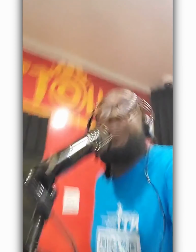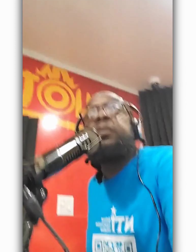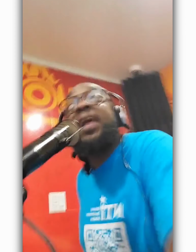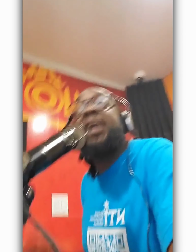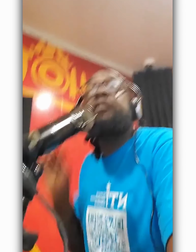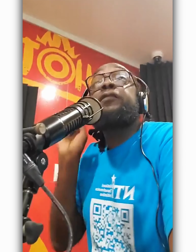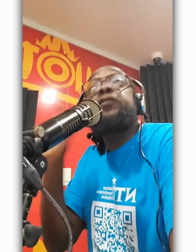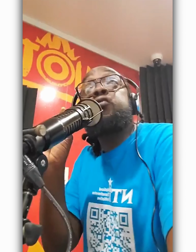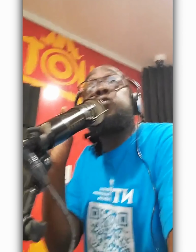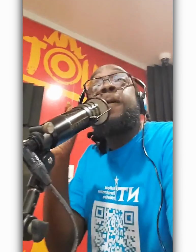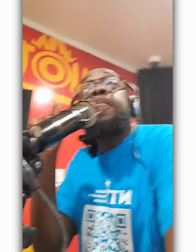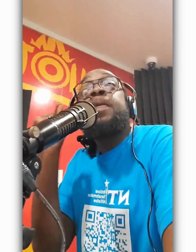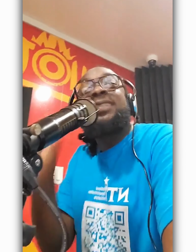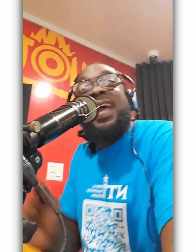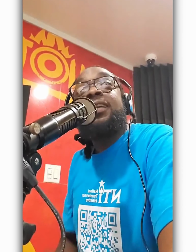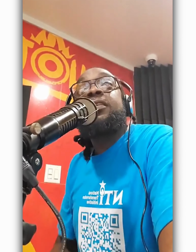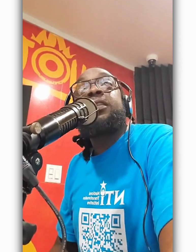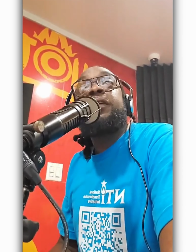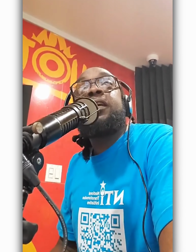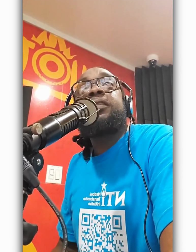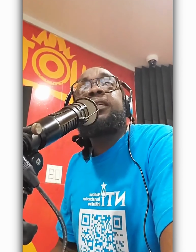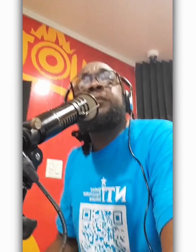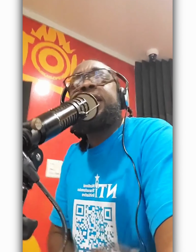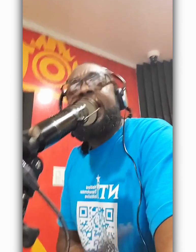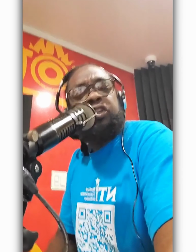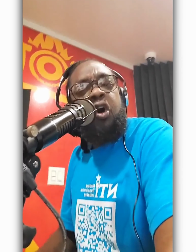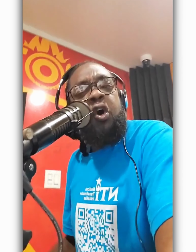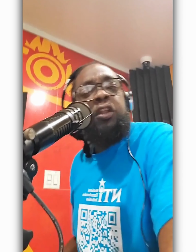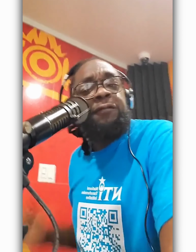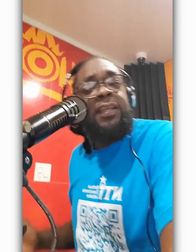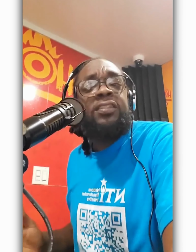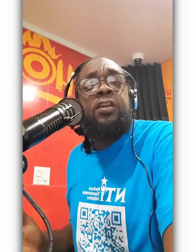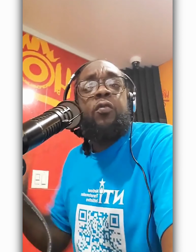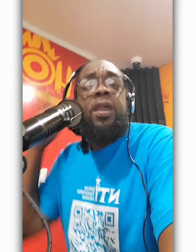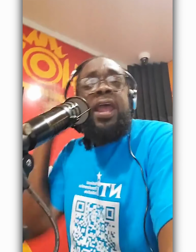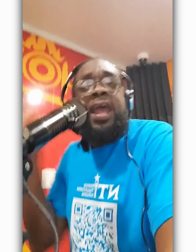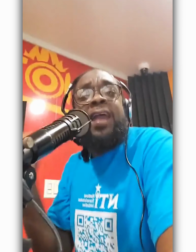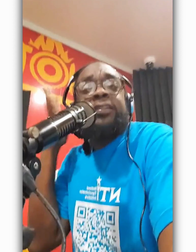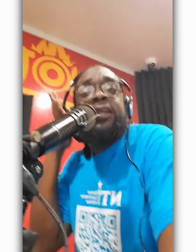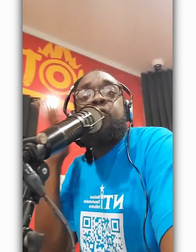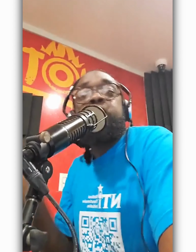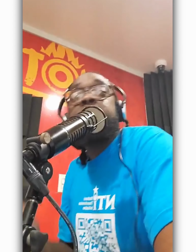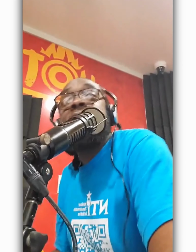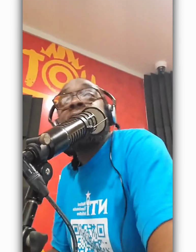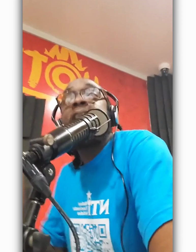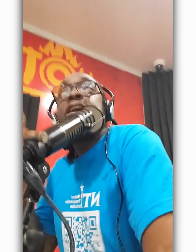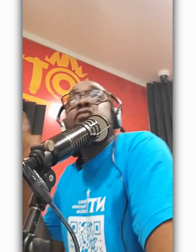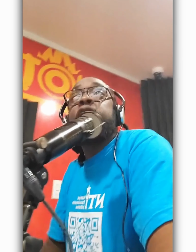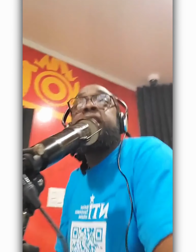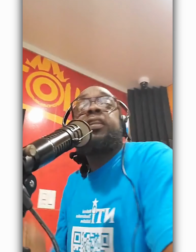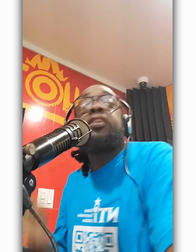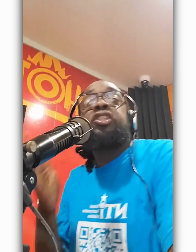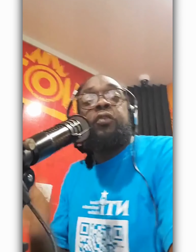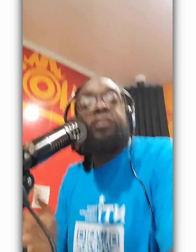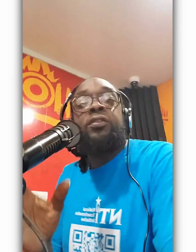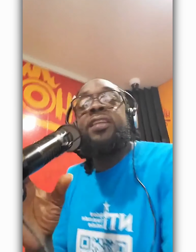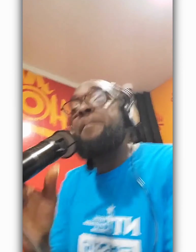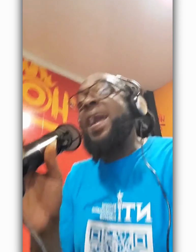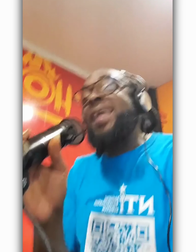nti.org.bb. We had a few technical difficulties, but that's all fixed now. Everything working great. Shout outs to Maggie